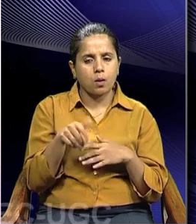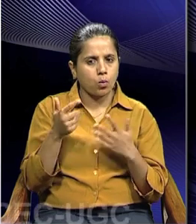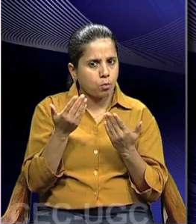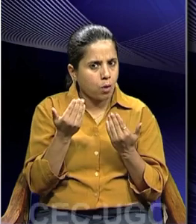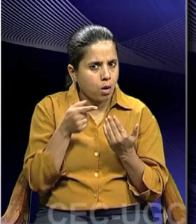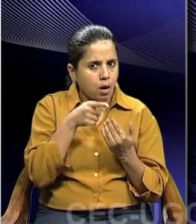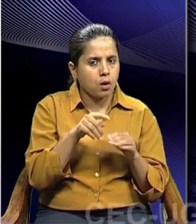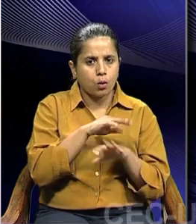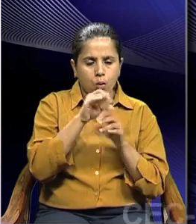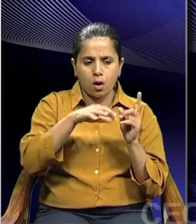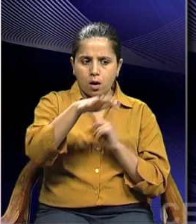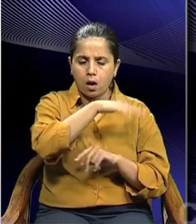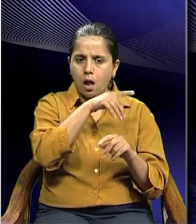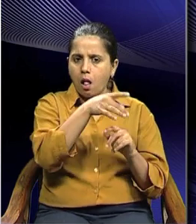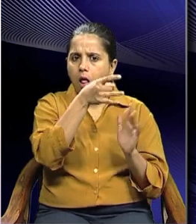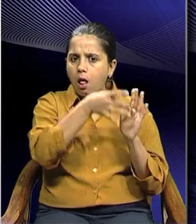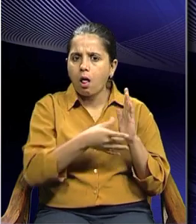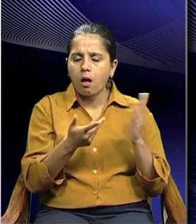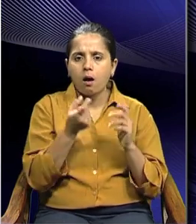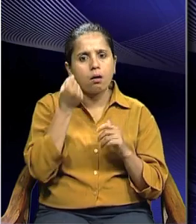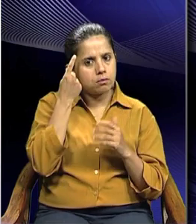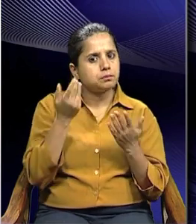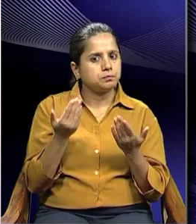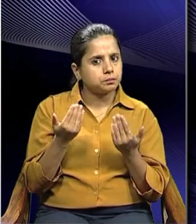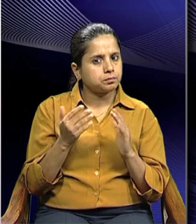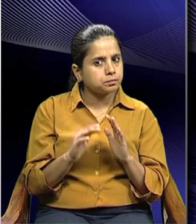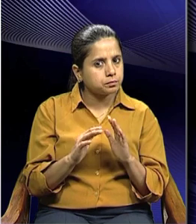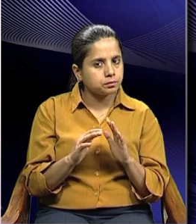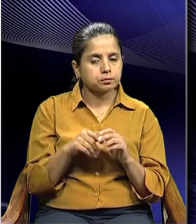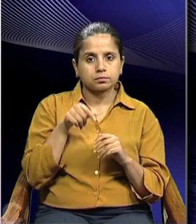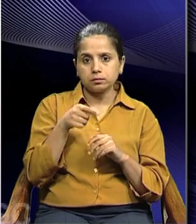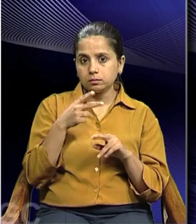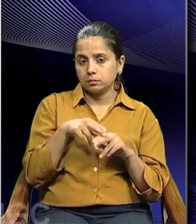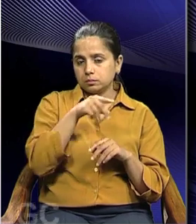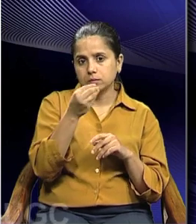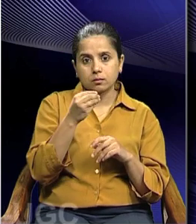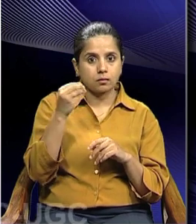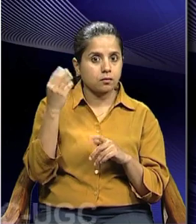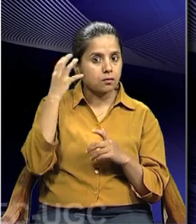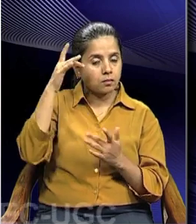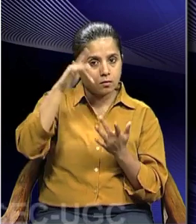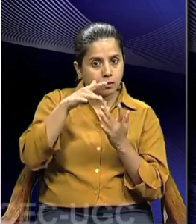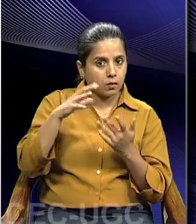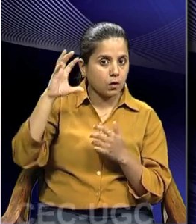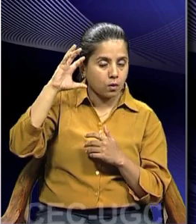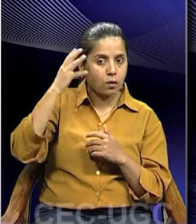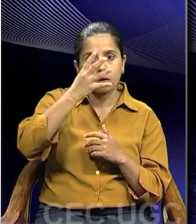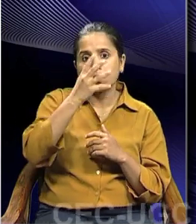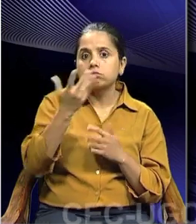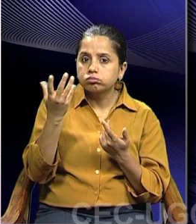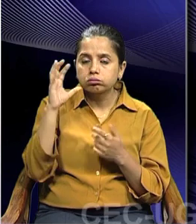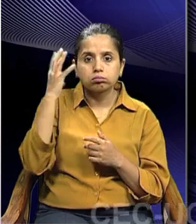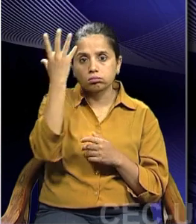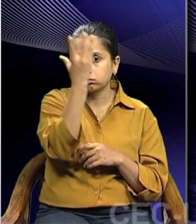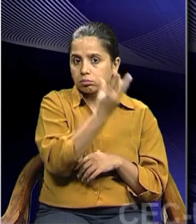that entire sector. So if it is mid noon, it is sunrise, it is sunset, it would